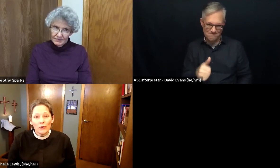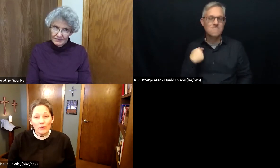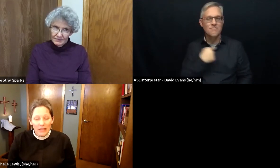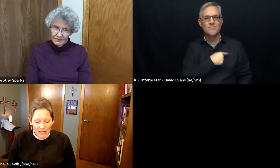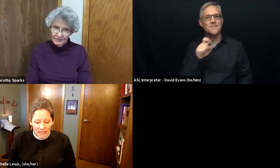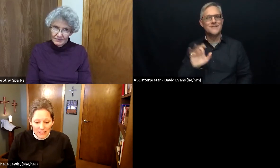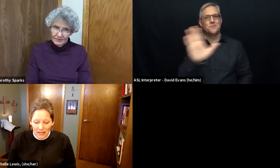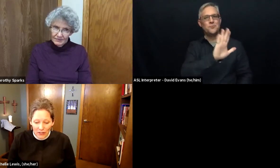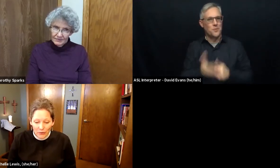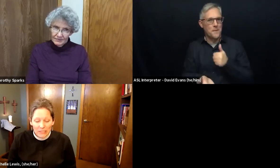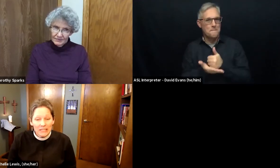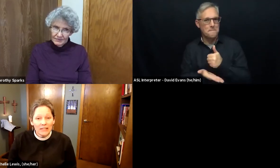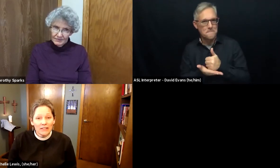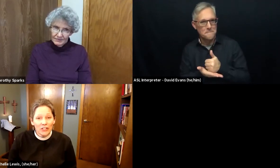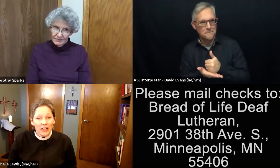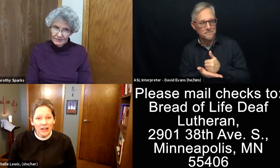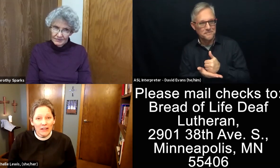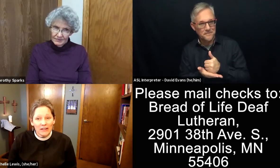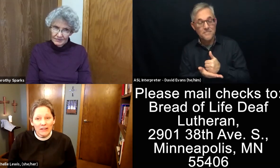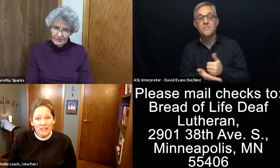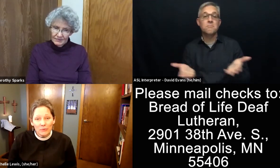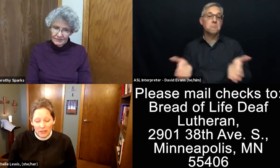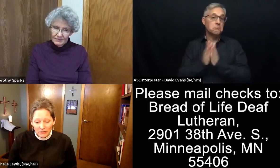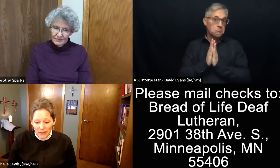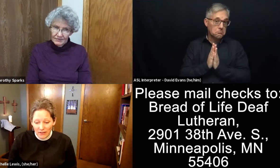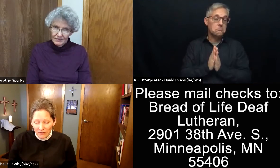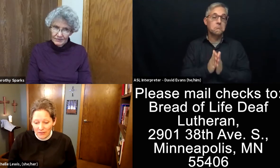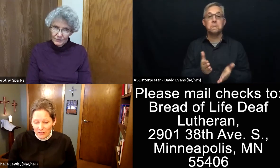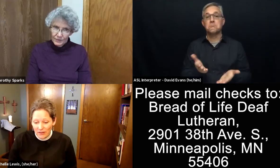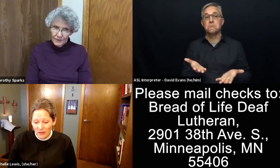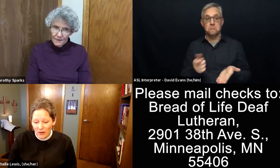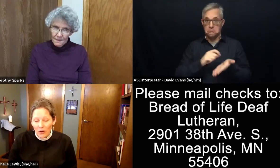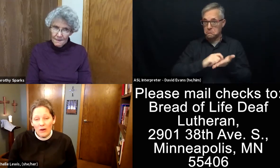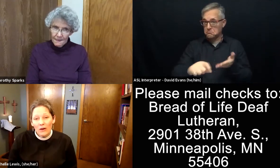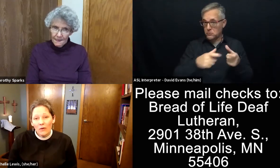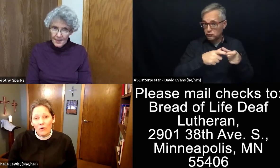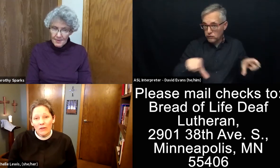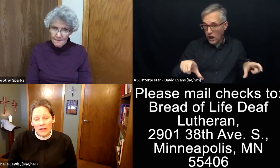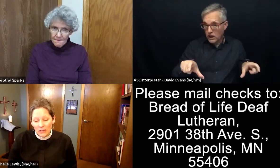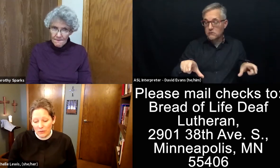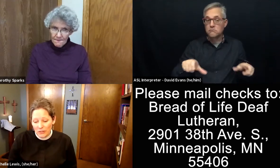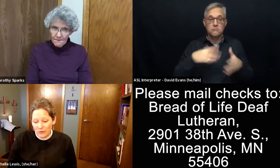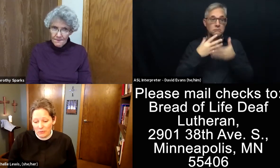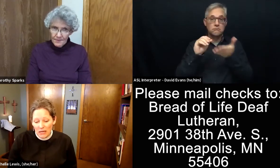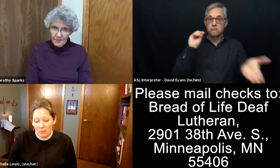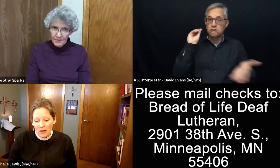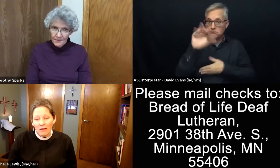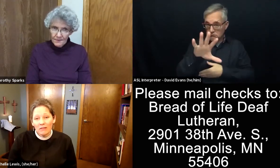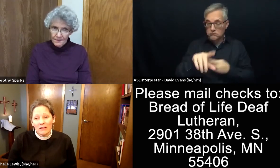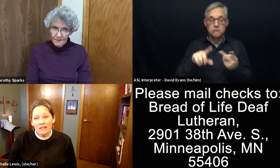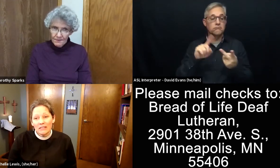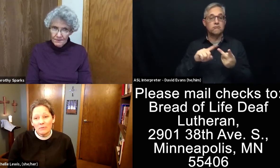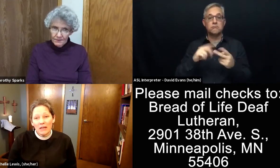So we ask that you would send a check to Bread of Life or that you would use